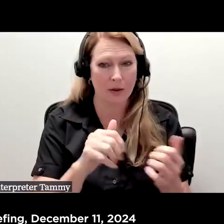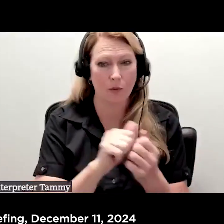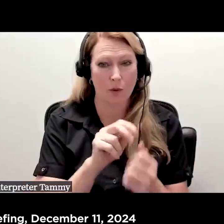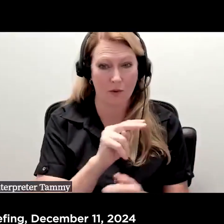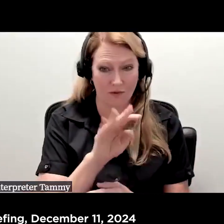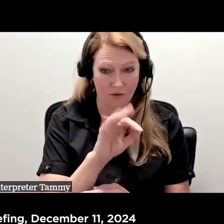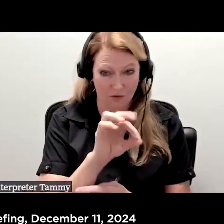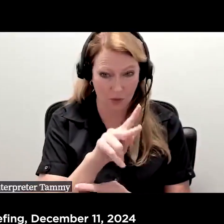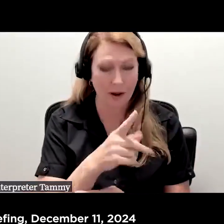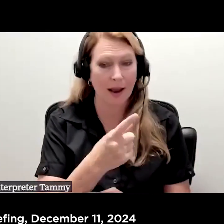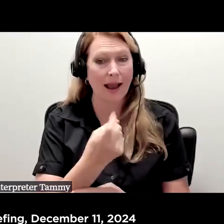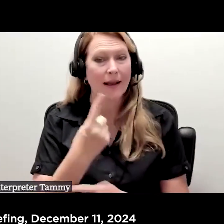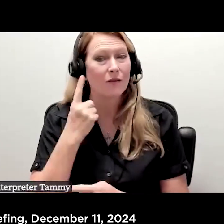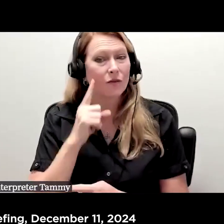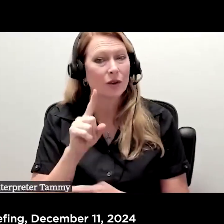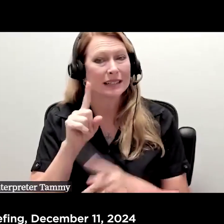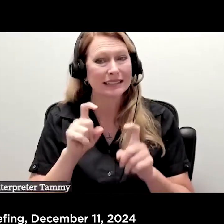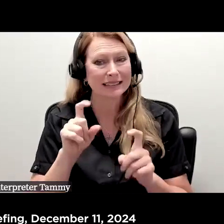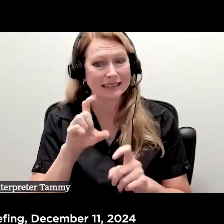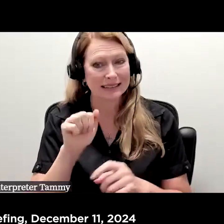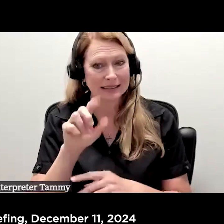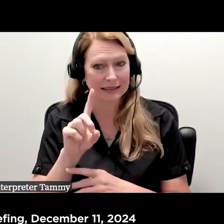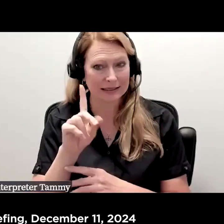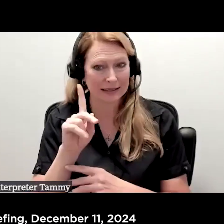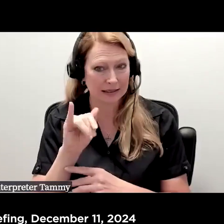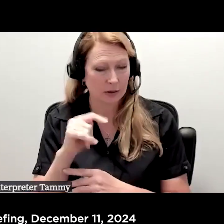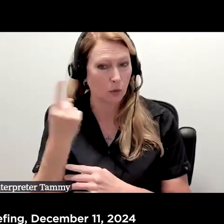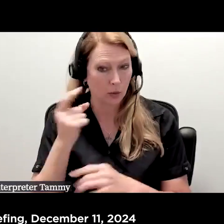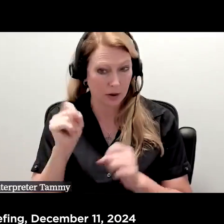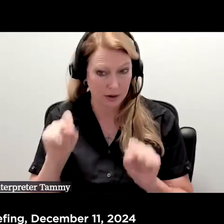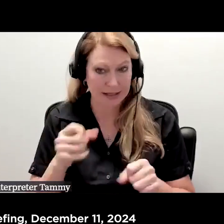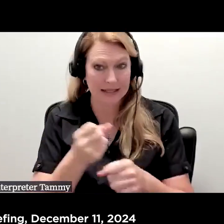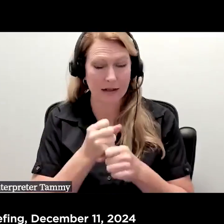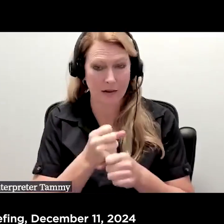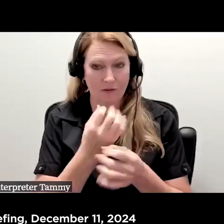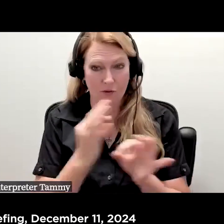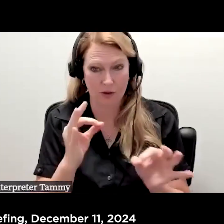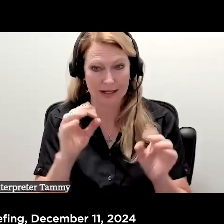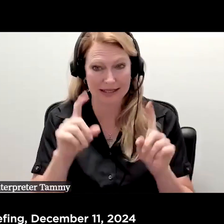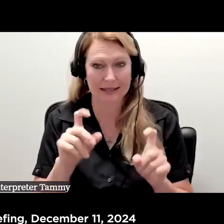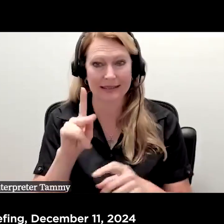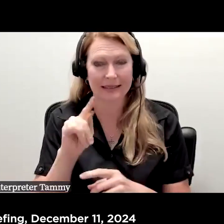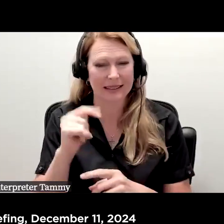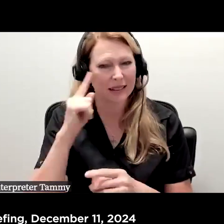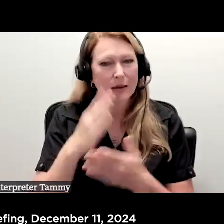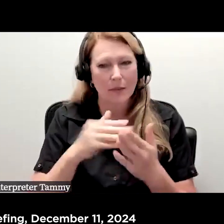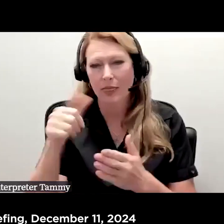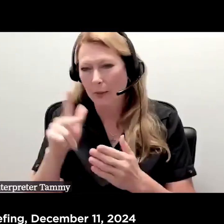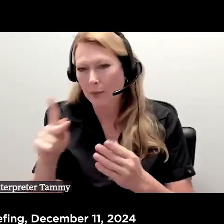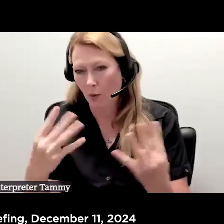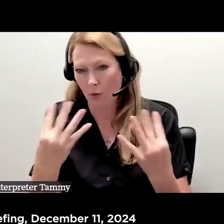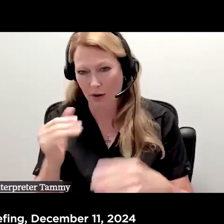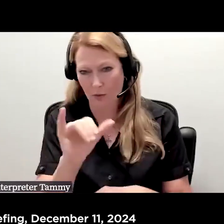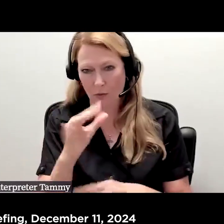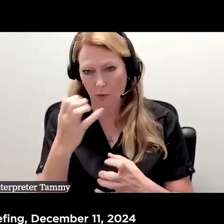kit, but hadn't heard back, and they're wondering if they're eligible for that free test kit. And I imagine there might be some other folks watching. Yeah.